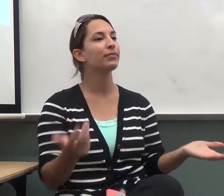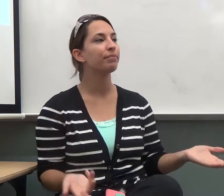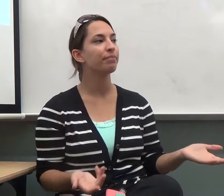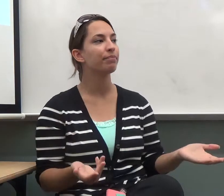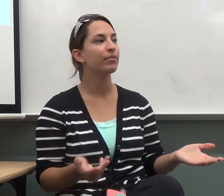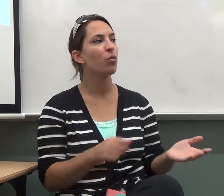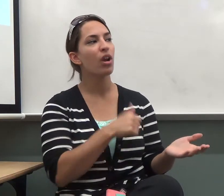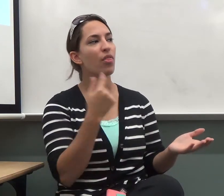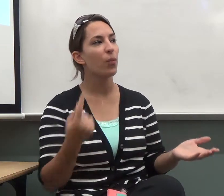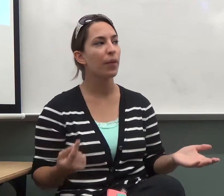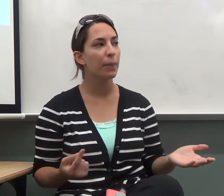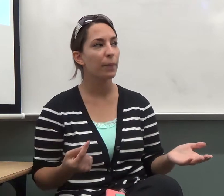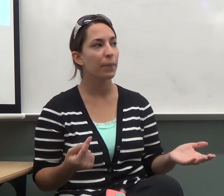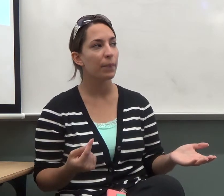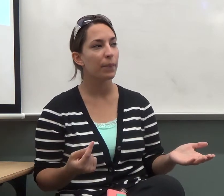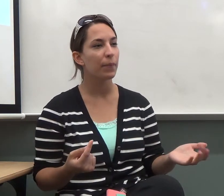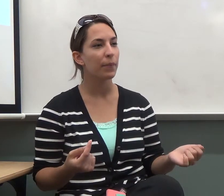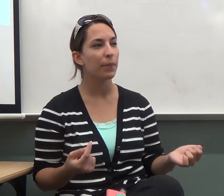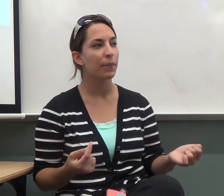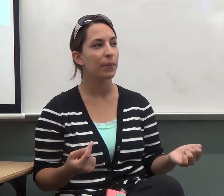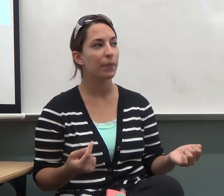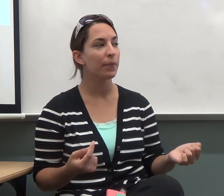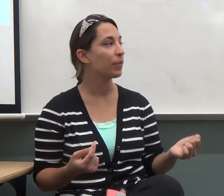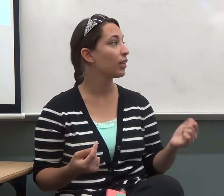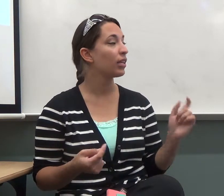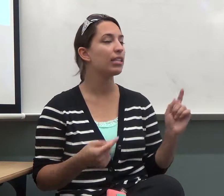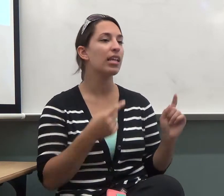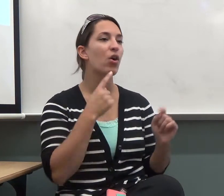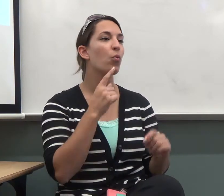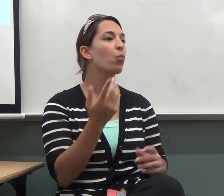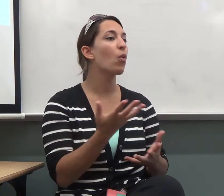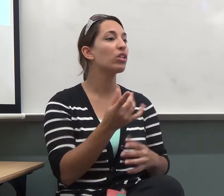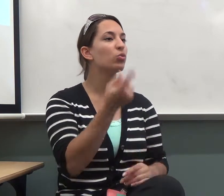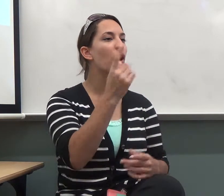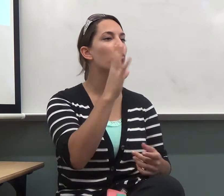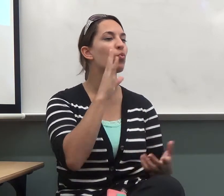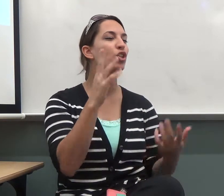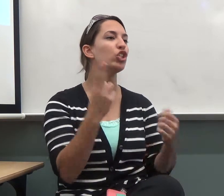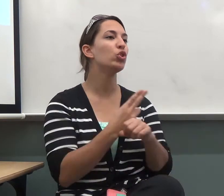one? What's the one that we're going to use the most in college, you think?